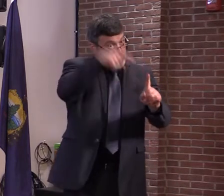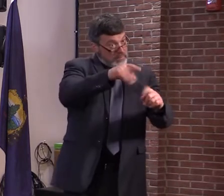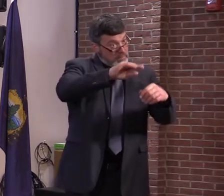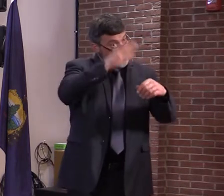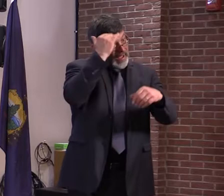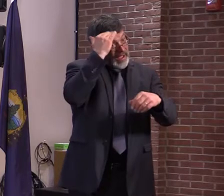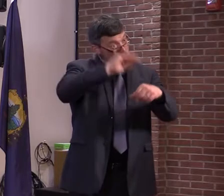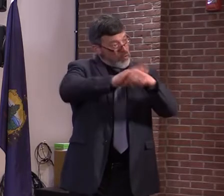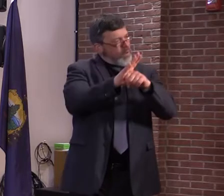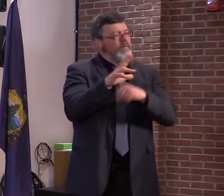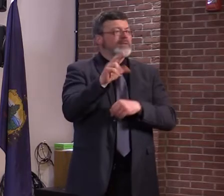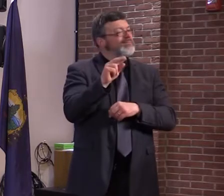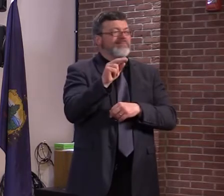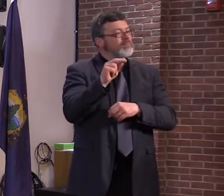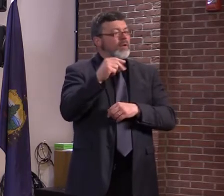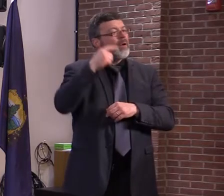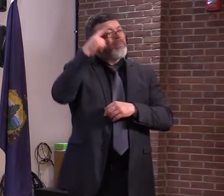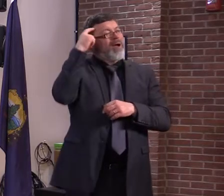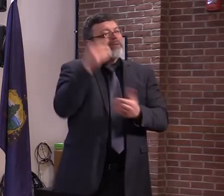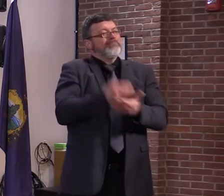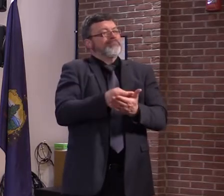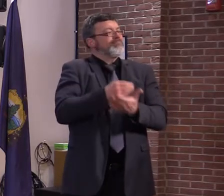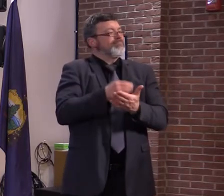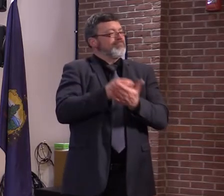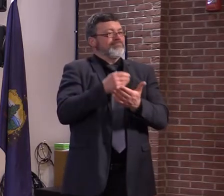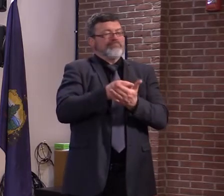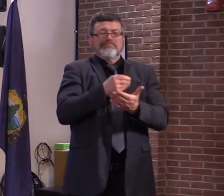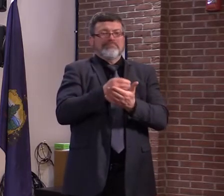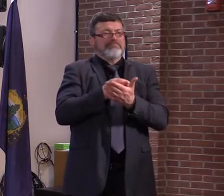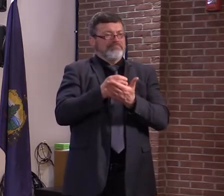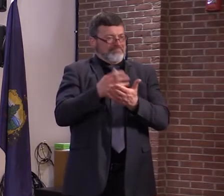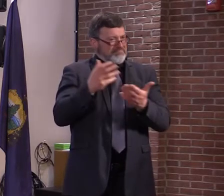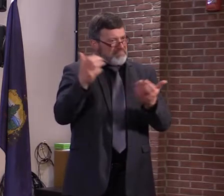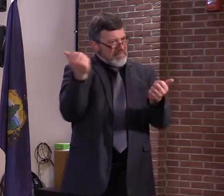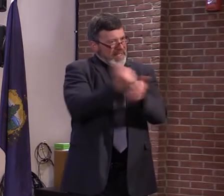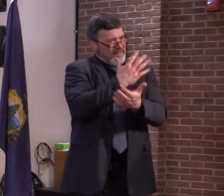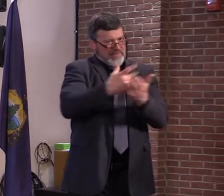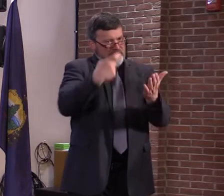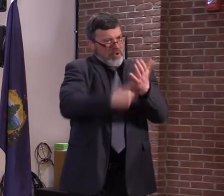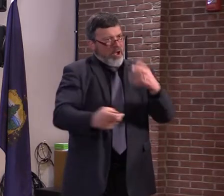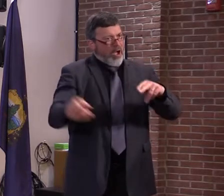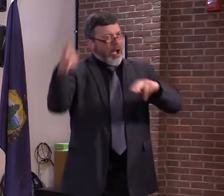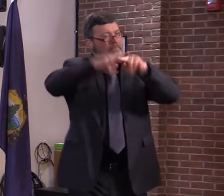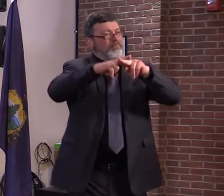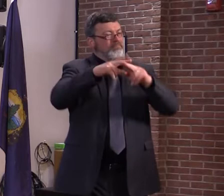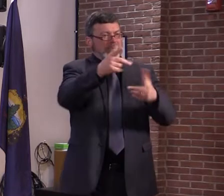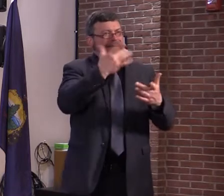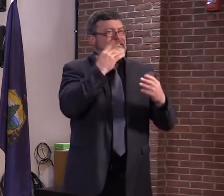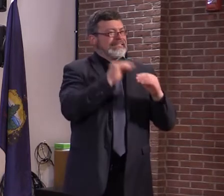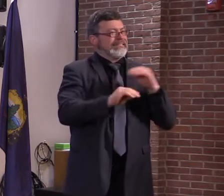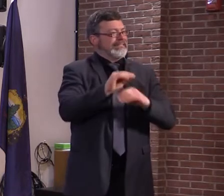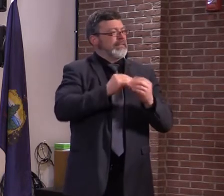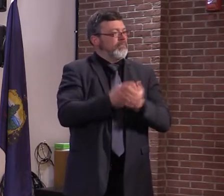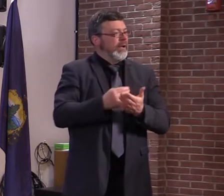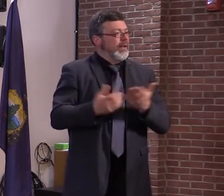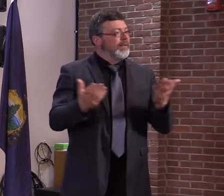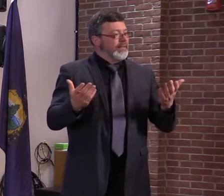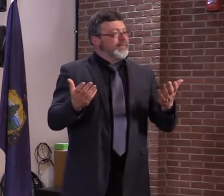really taking over. When we saw the numbers today, impacts everyday